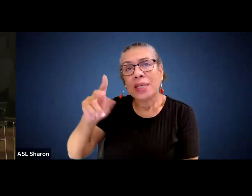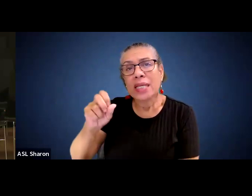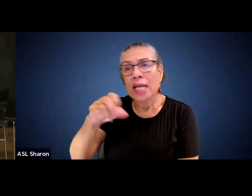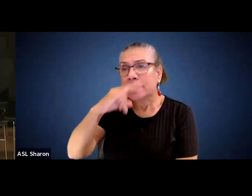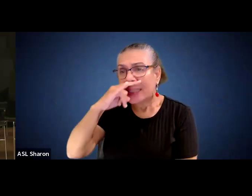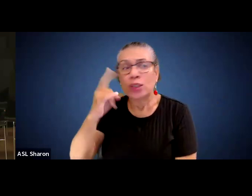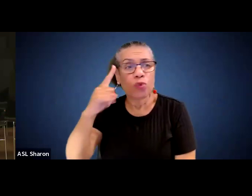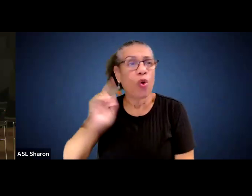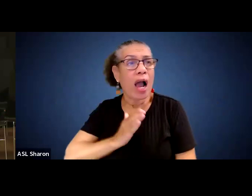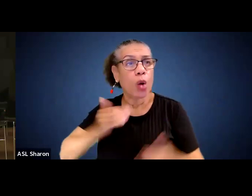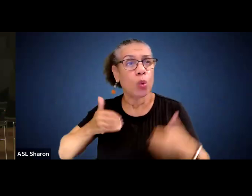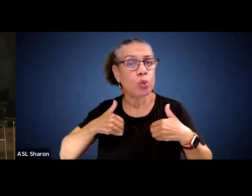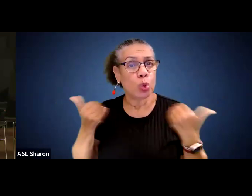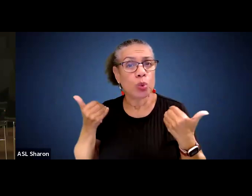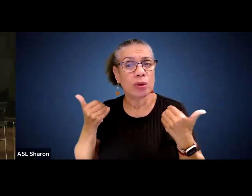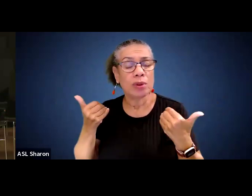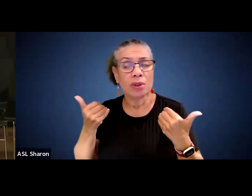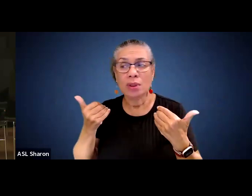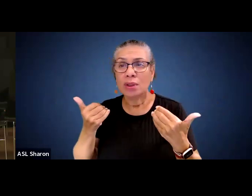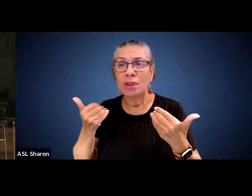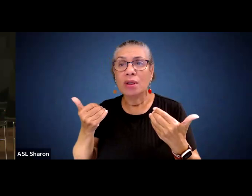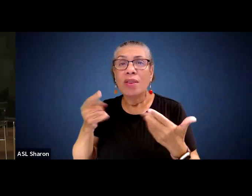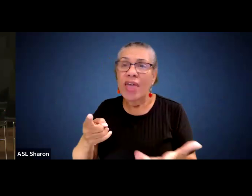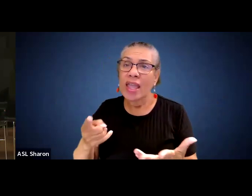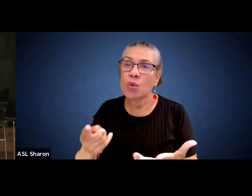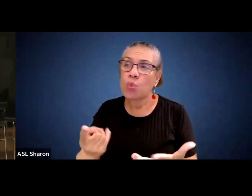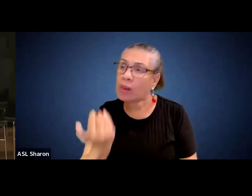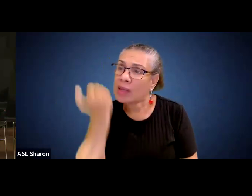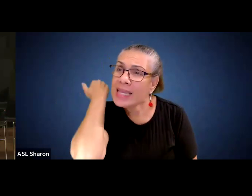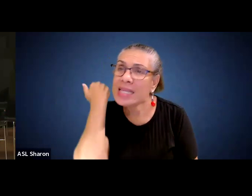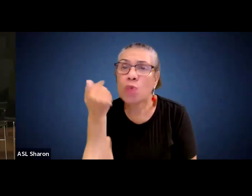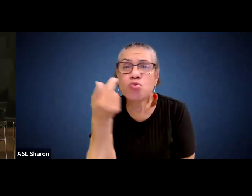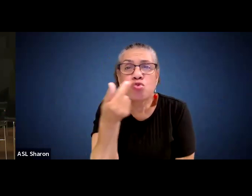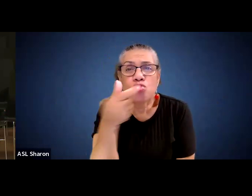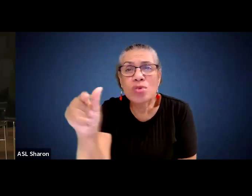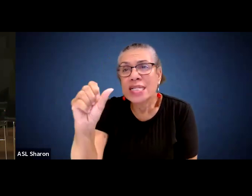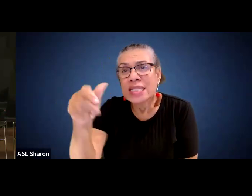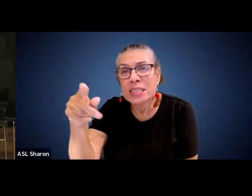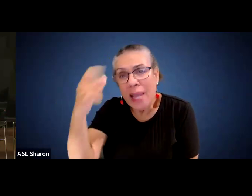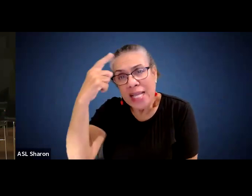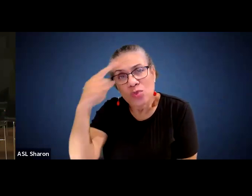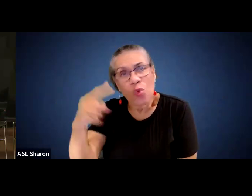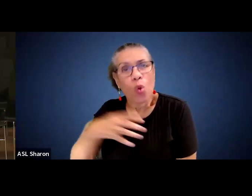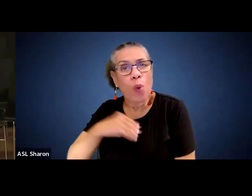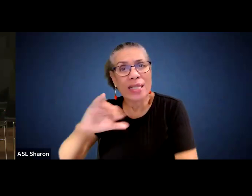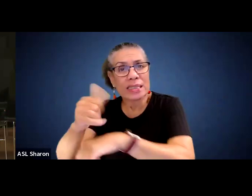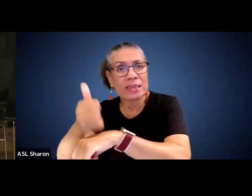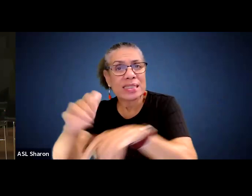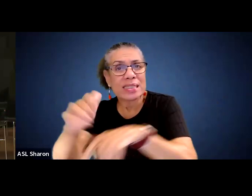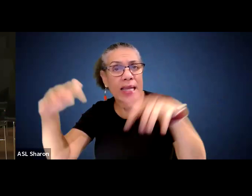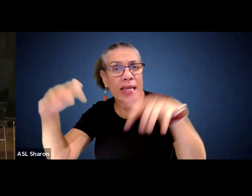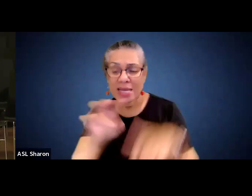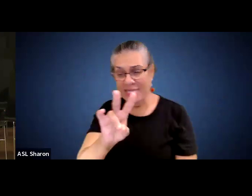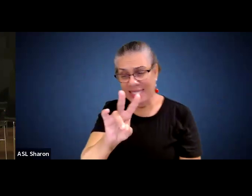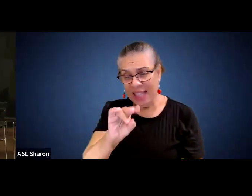youth. They are going to take green space to do White Stadium. They're going to take 70 to